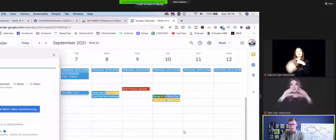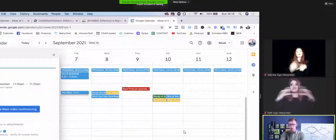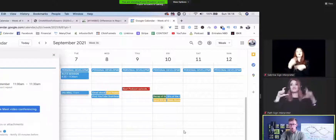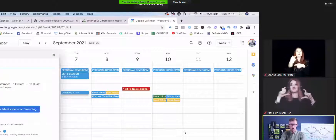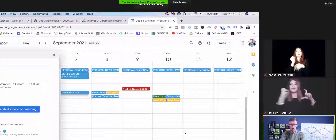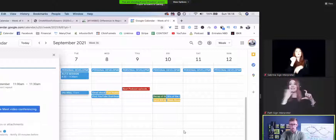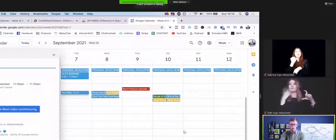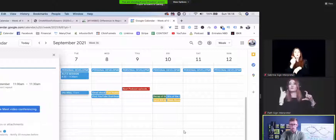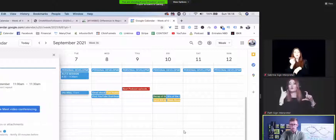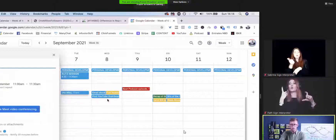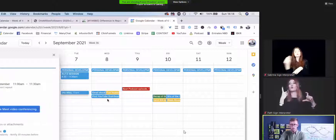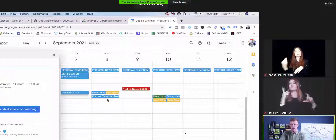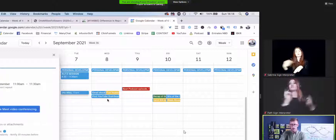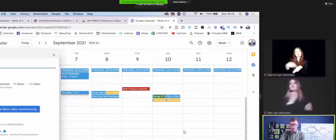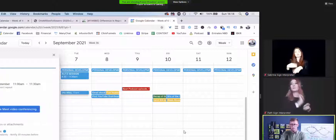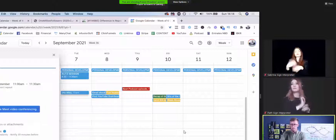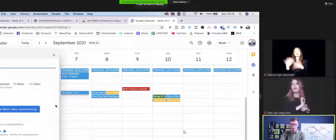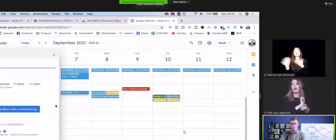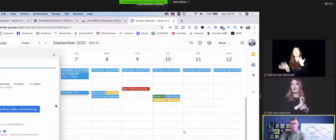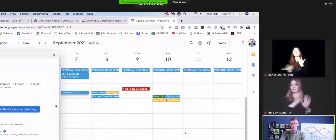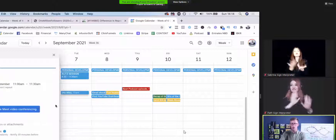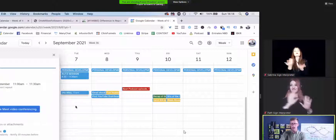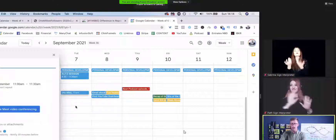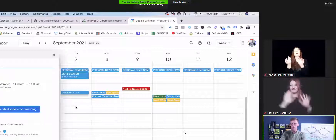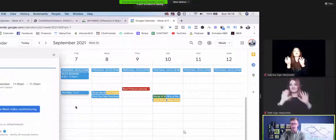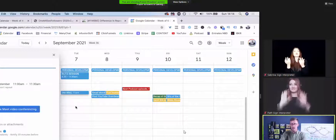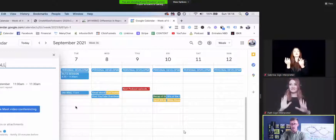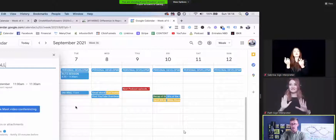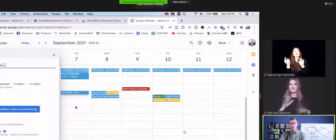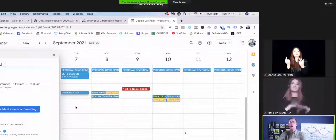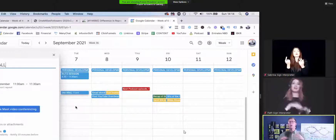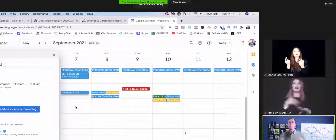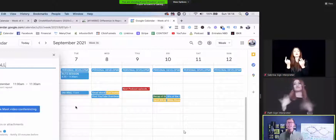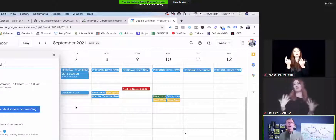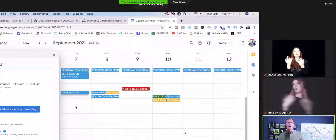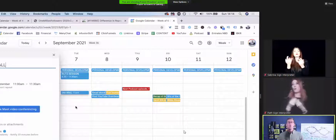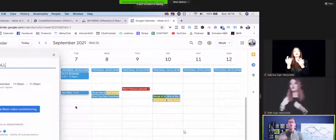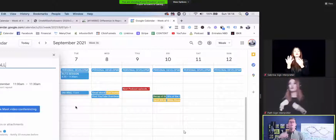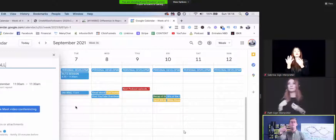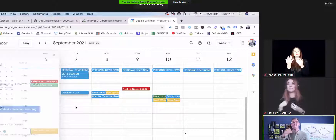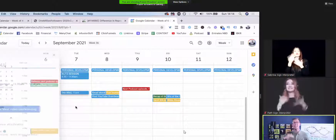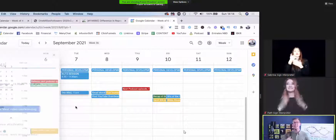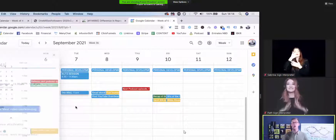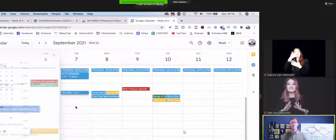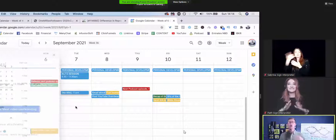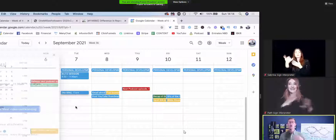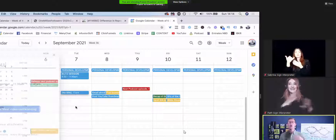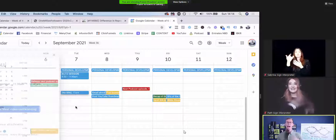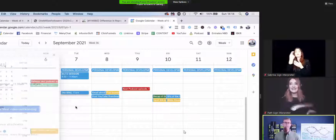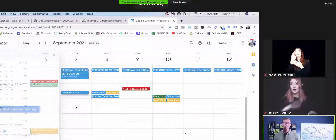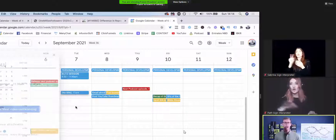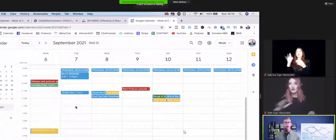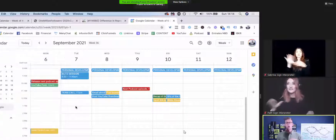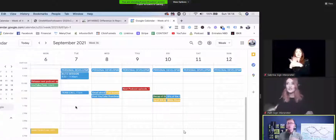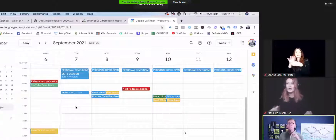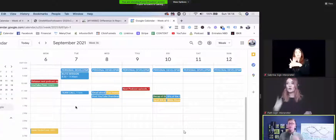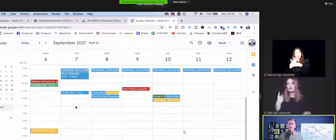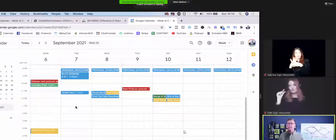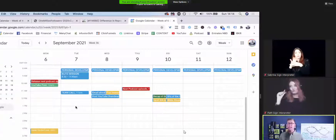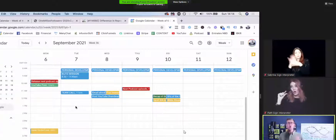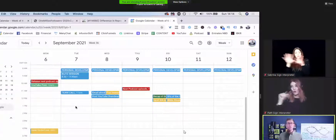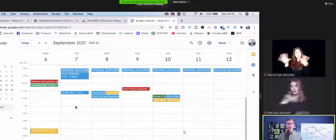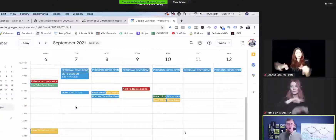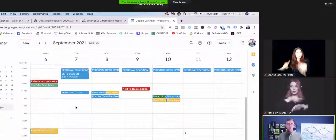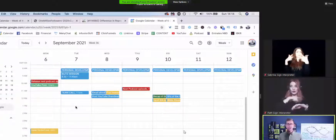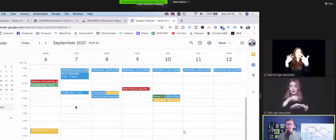team call, right? I'm going to throw that in here. You get my point. You are filling your calendar. You are filling